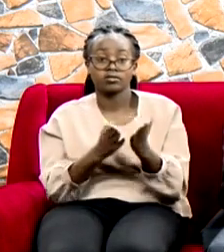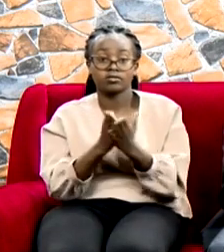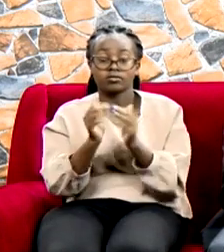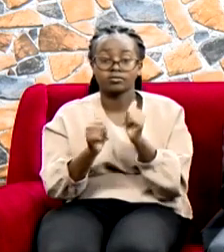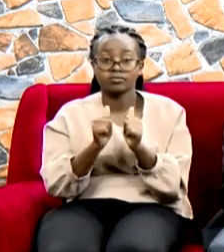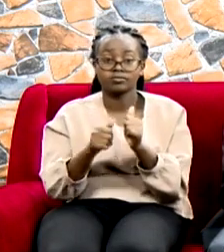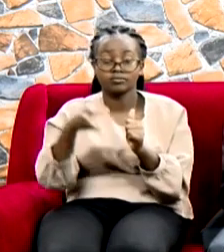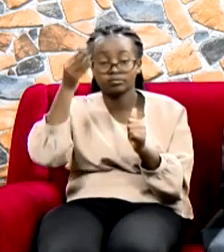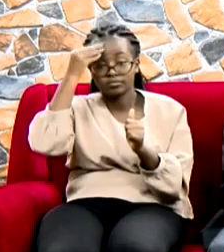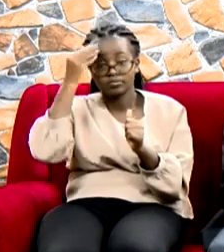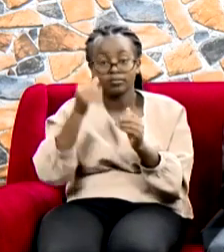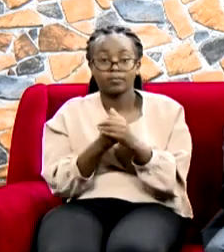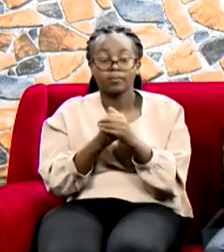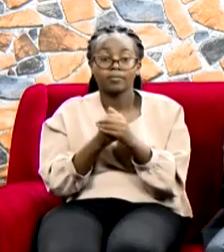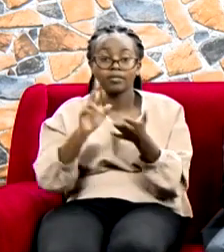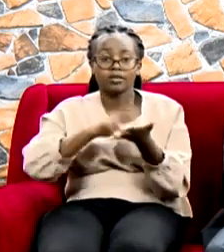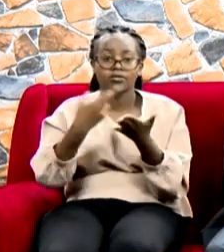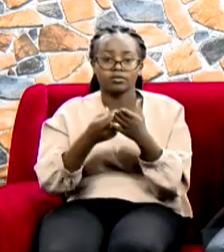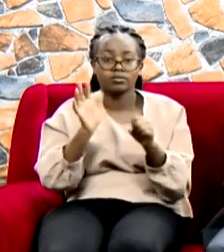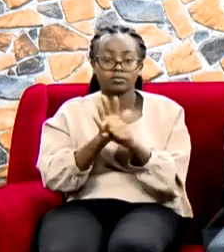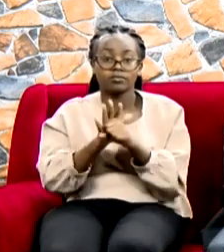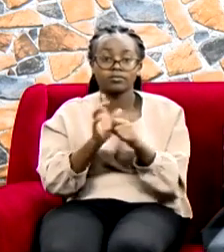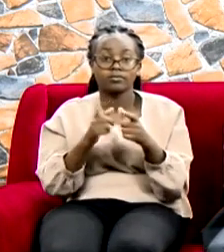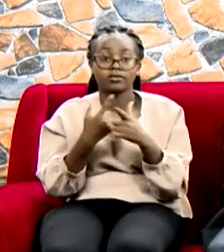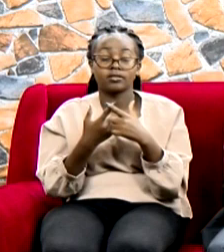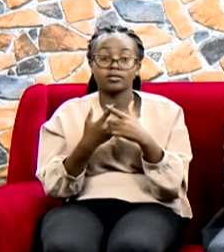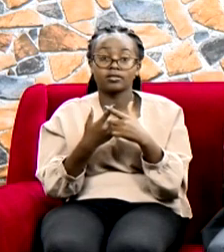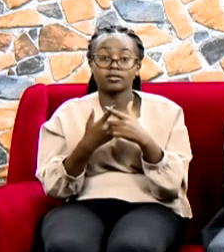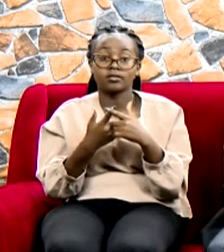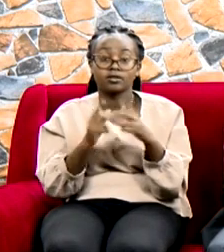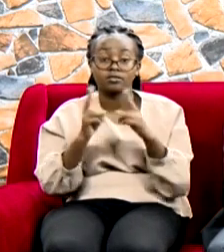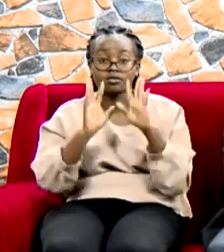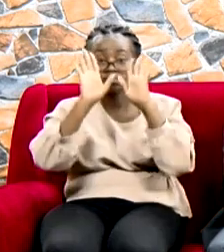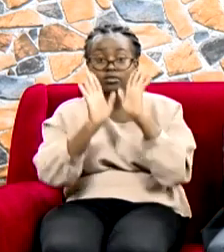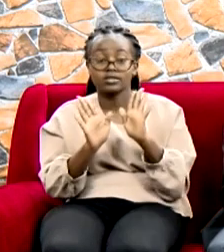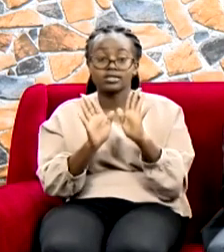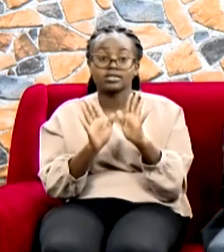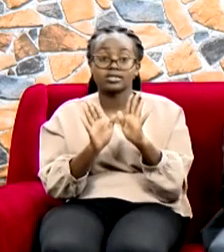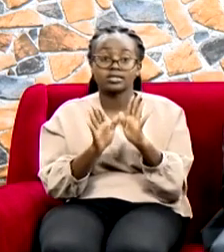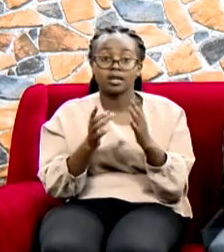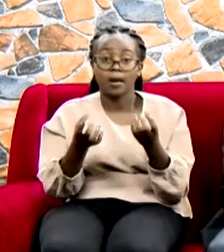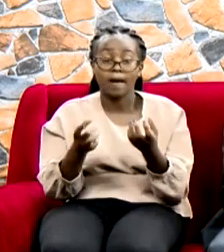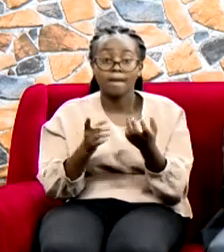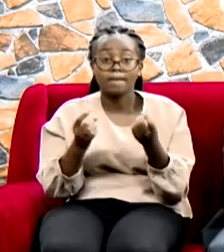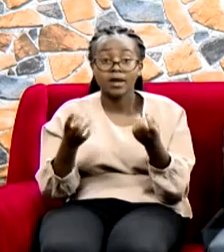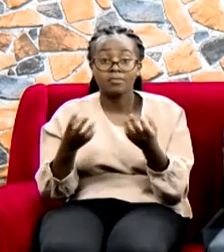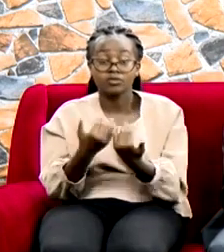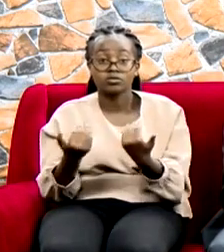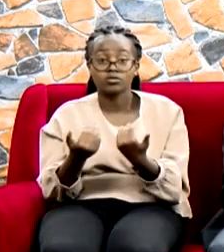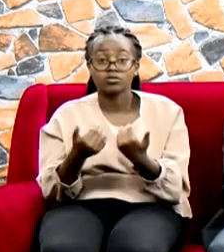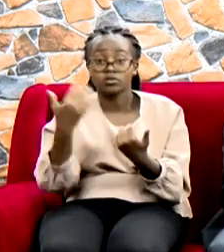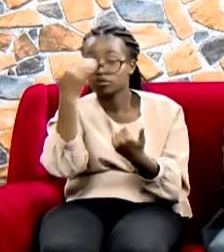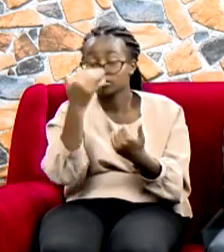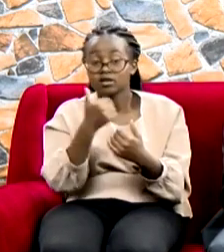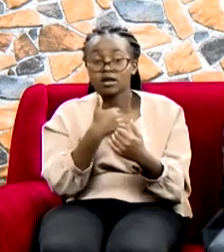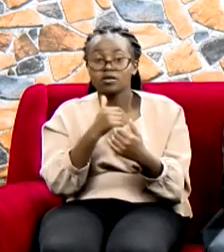So get a lot of resources. Then diet is usually very important. So many children with autism tend to have a lot of